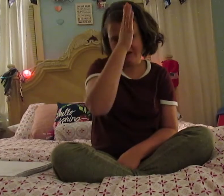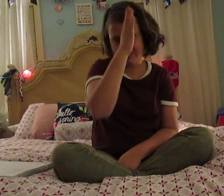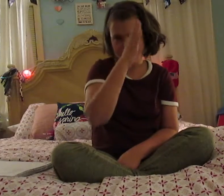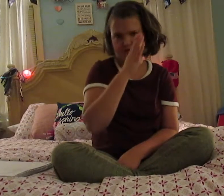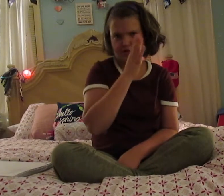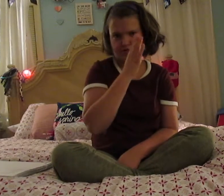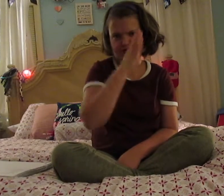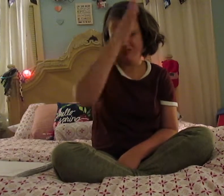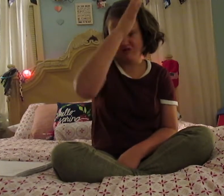Dad. Peeling.